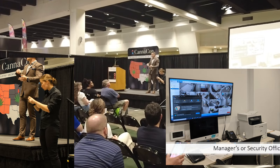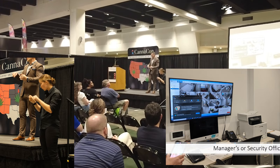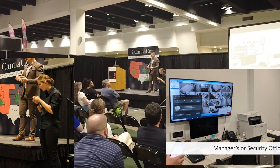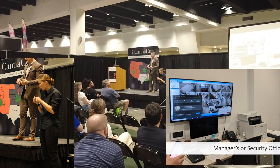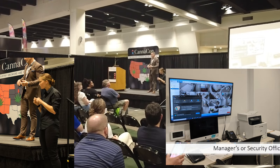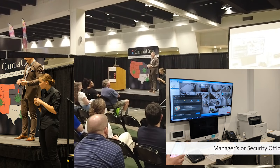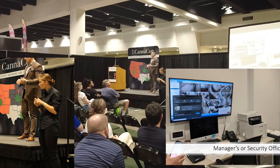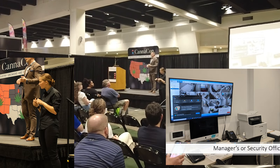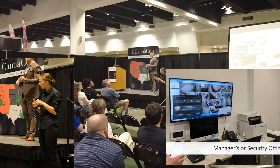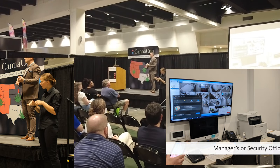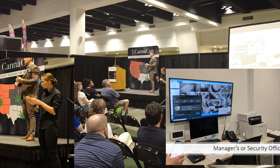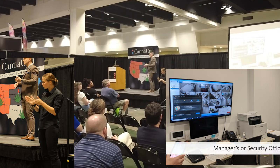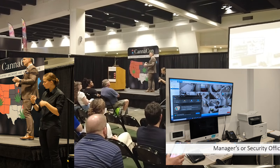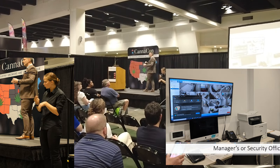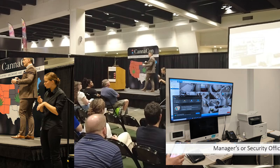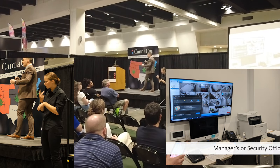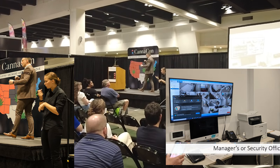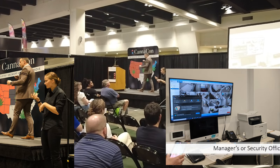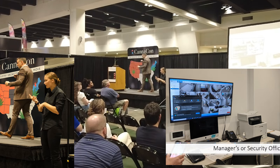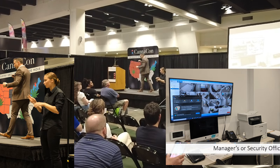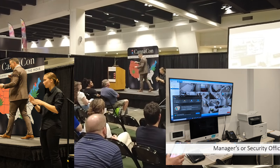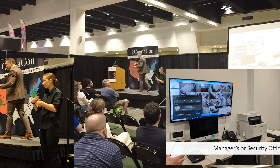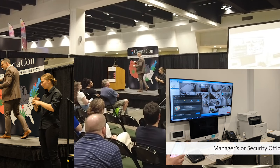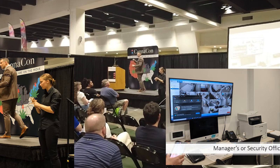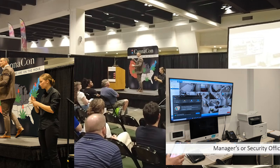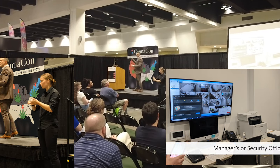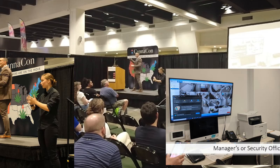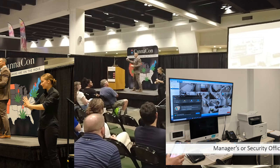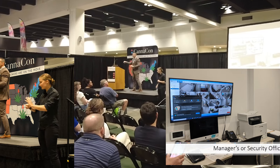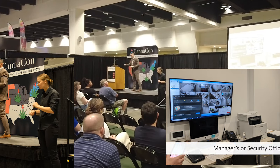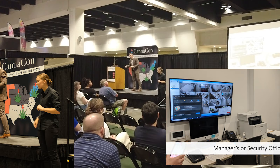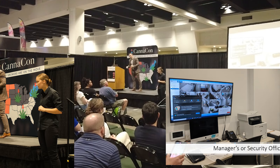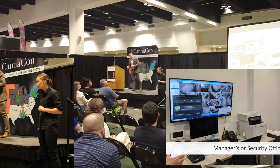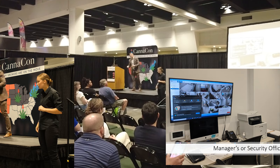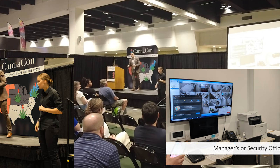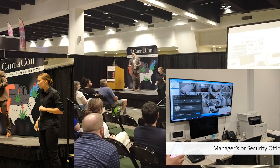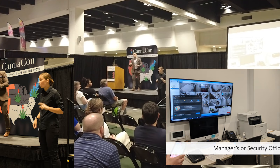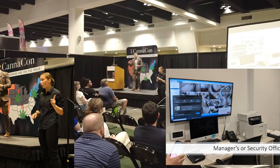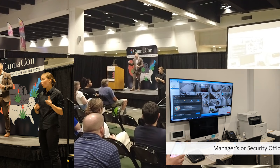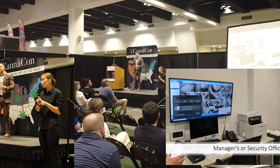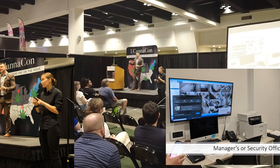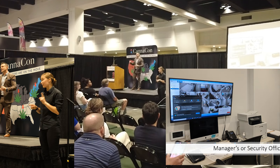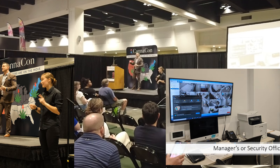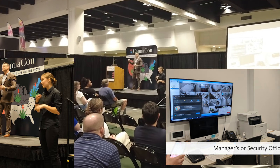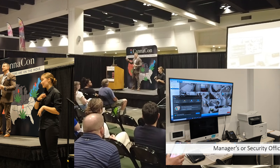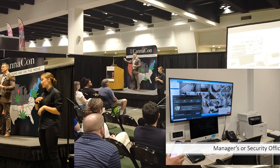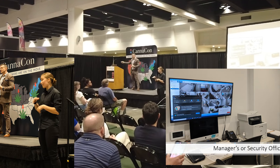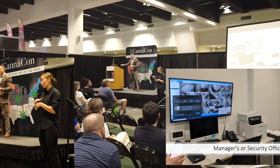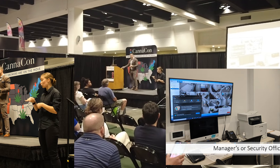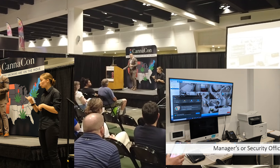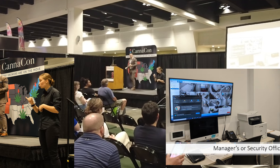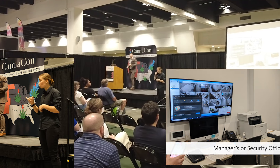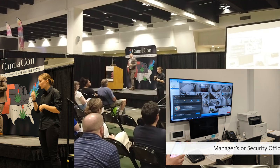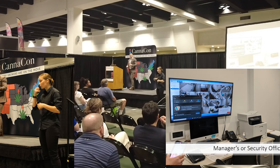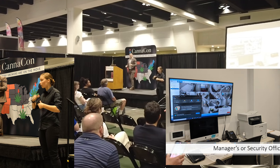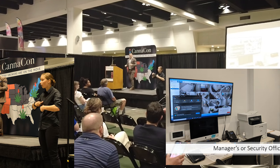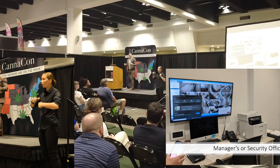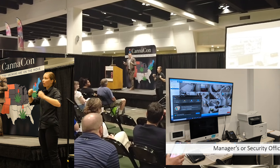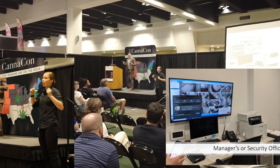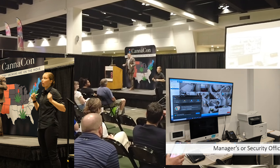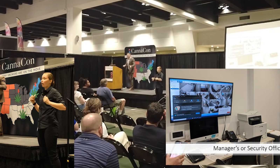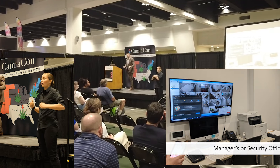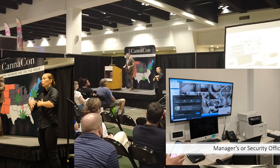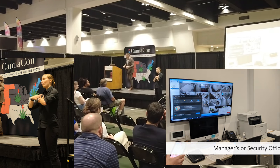sort of a multi-use area, which also sort of tripled as an employee area where they could rest, take their jacket off, hang it up on the